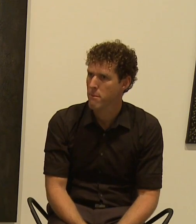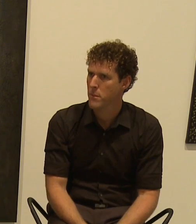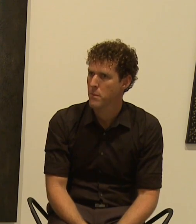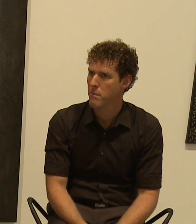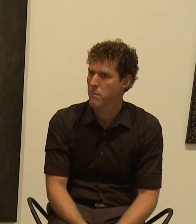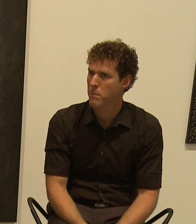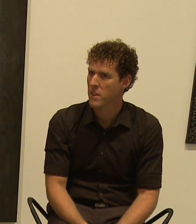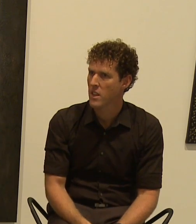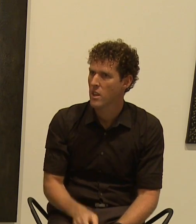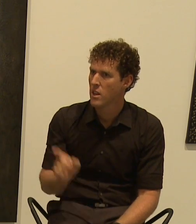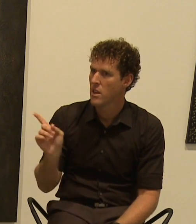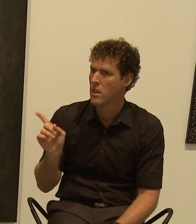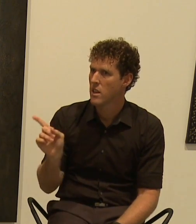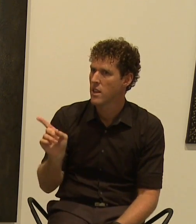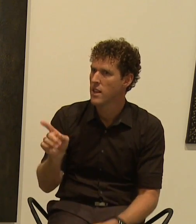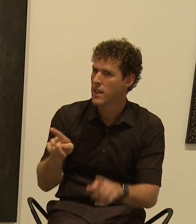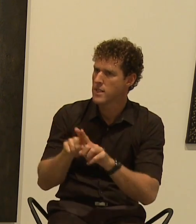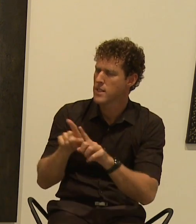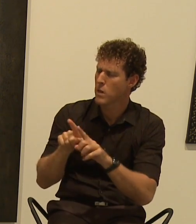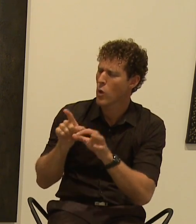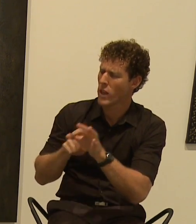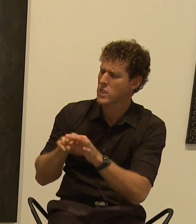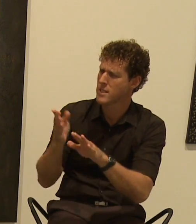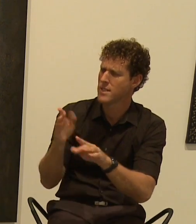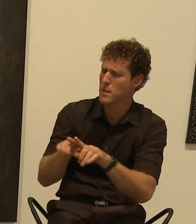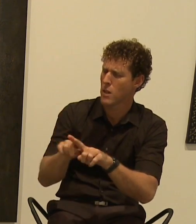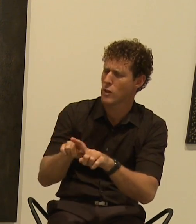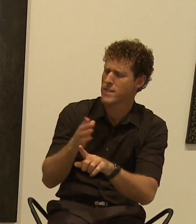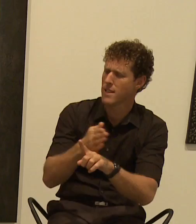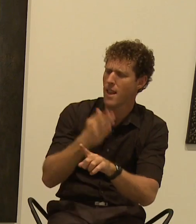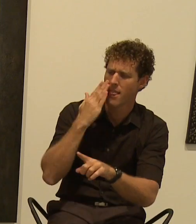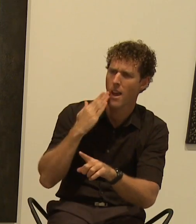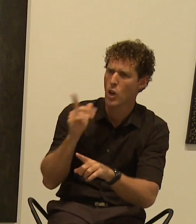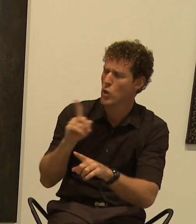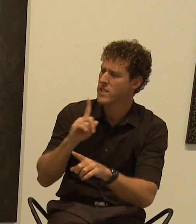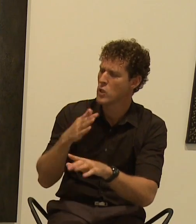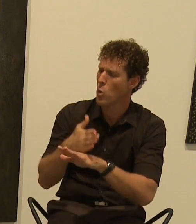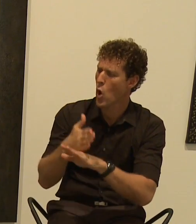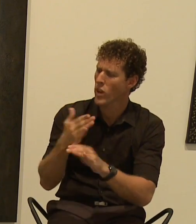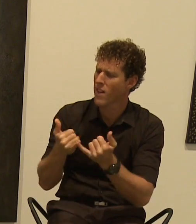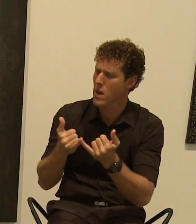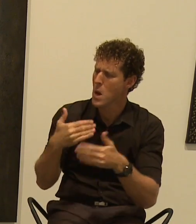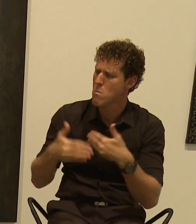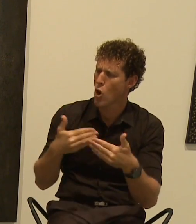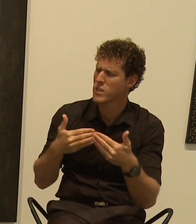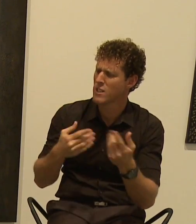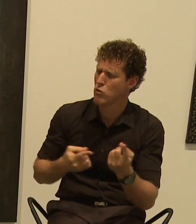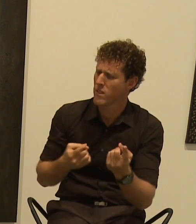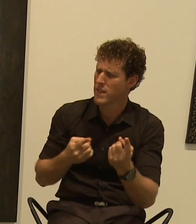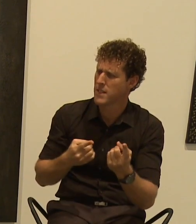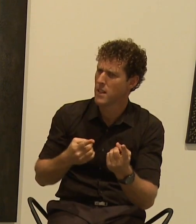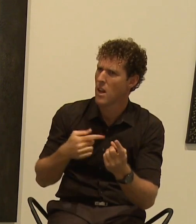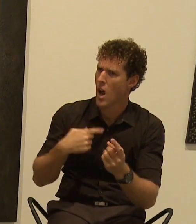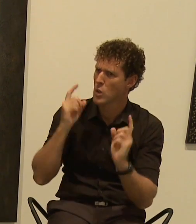So this is a similar question, I suppose. You said that your work's very process-driven. I'm just wondering what the oil